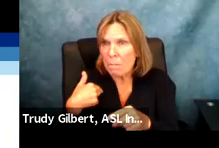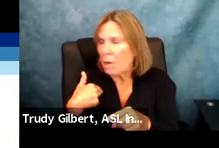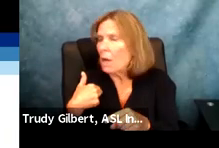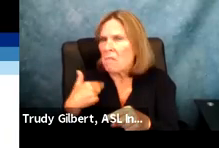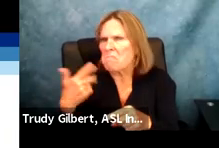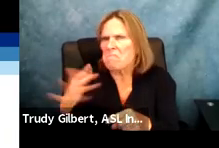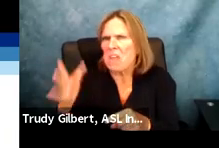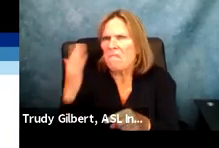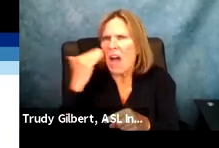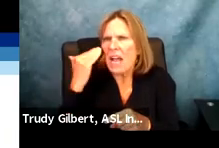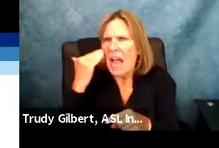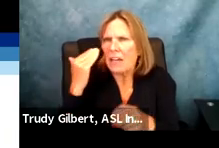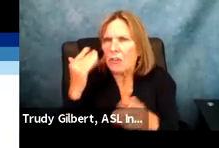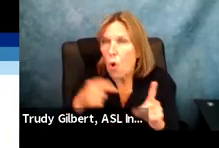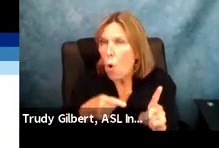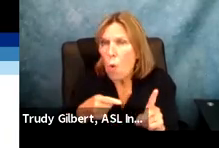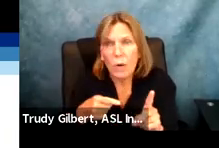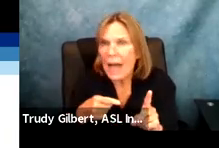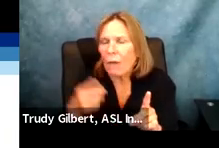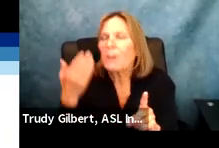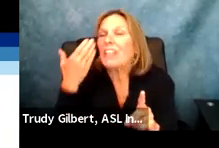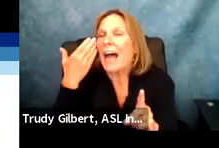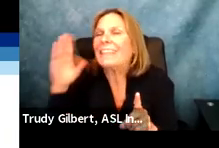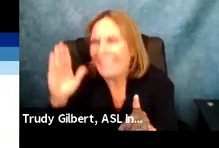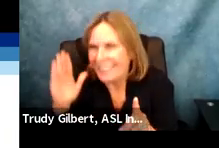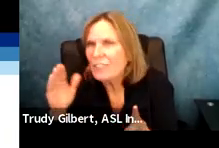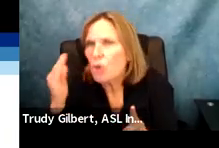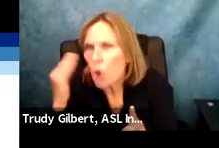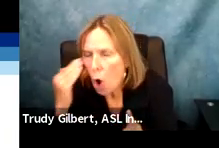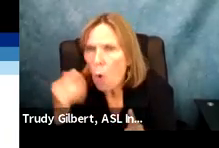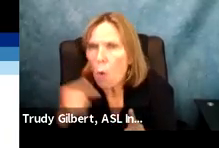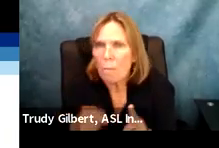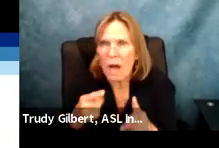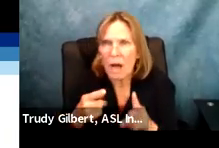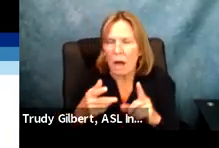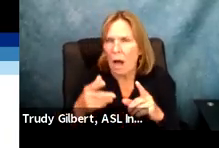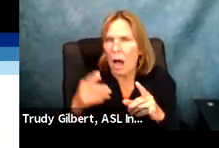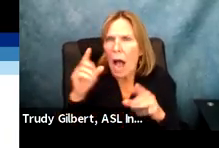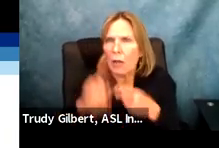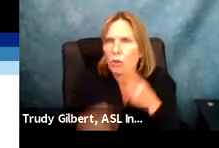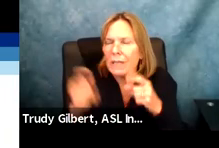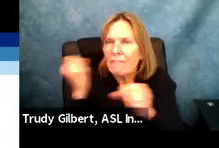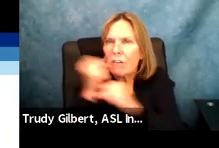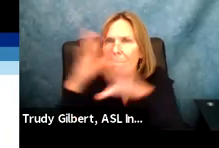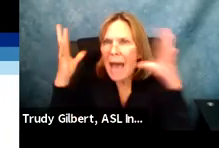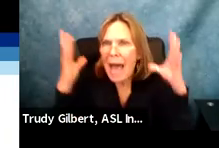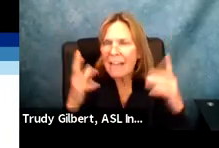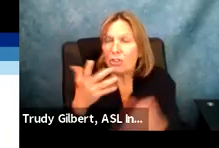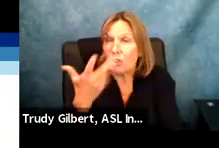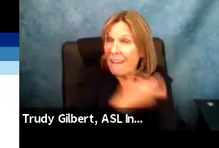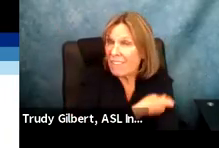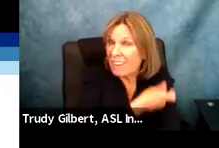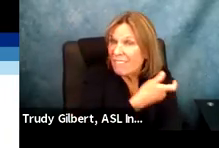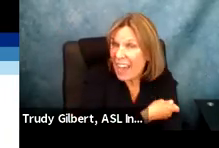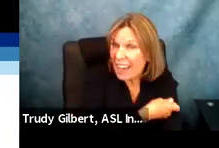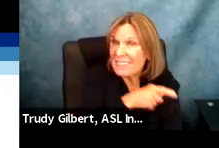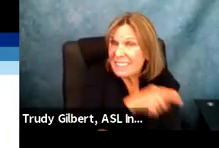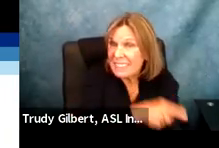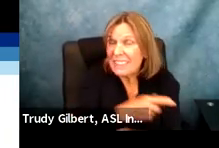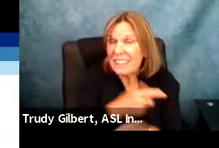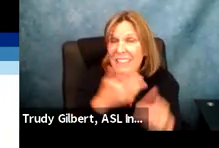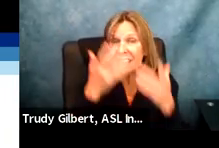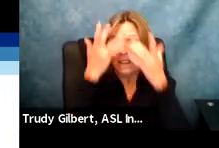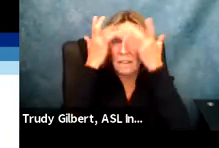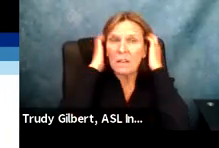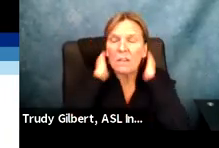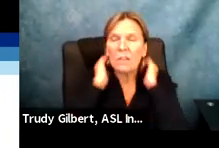people, prevented people from not just dying, but even becoming seriously ill enough to even be in the